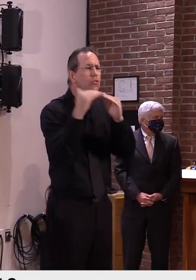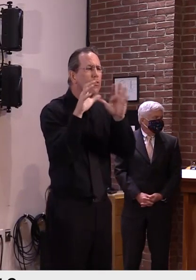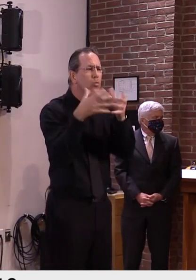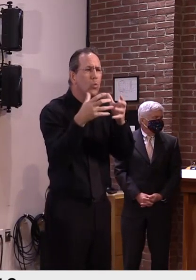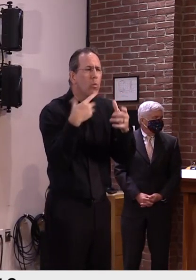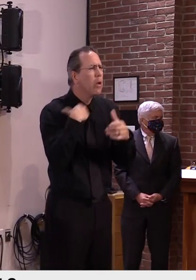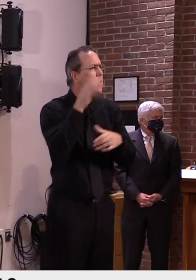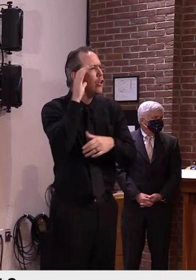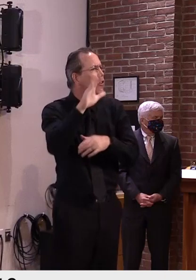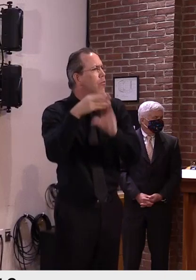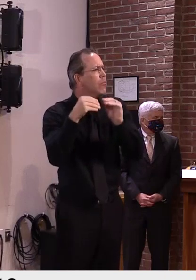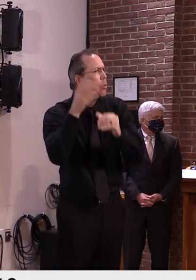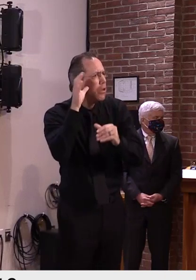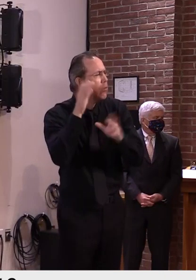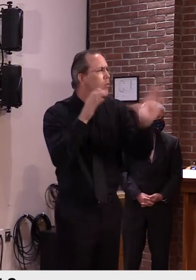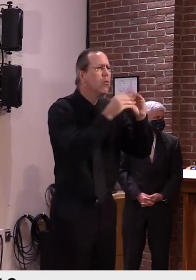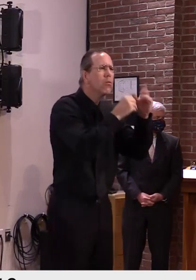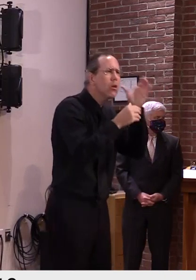for Secretary French.